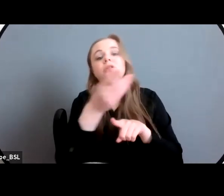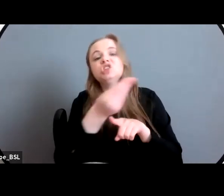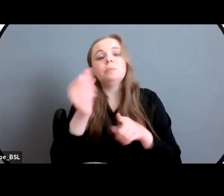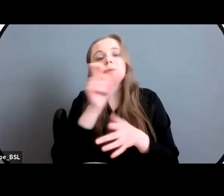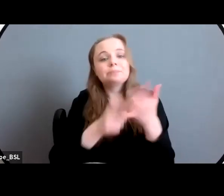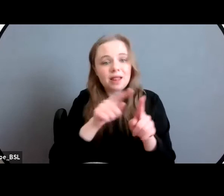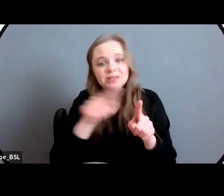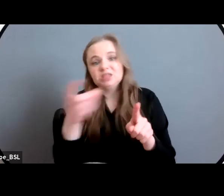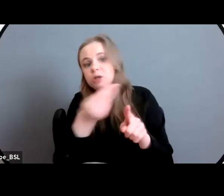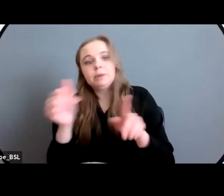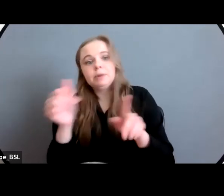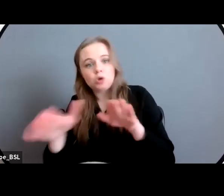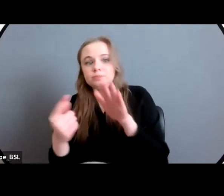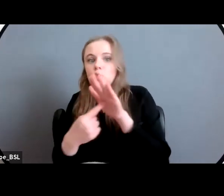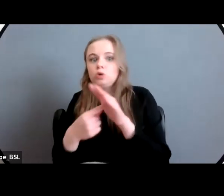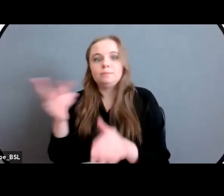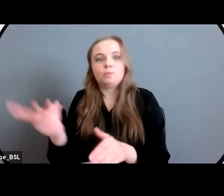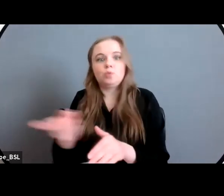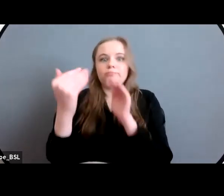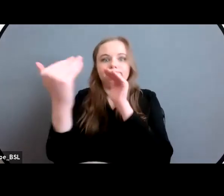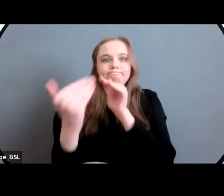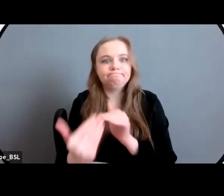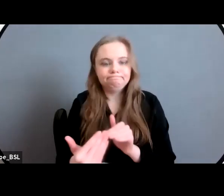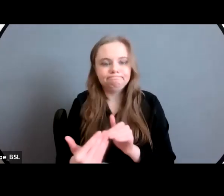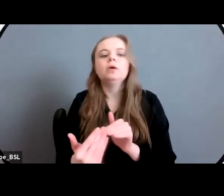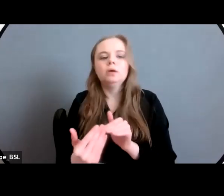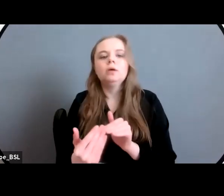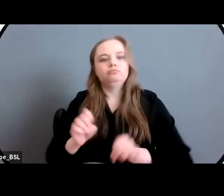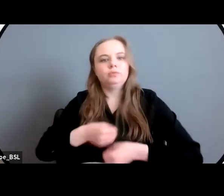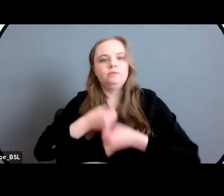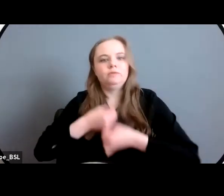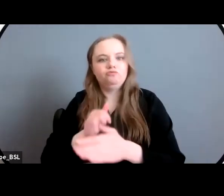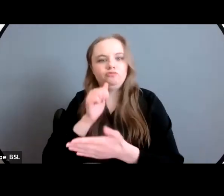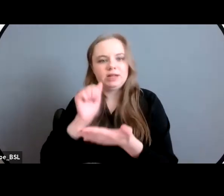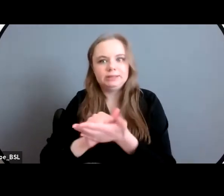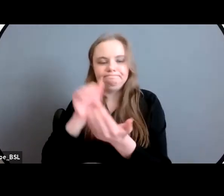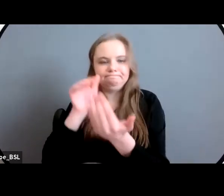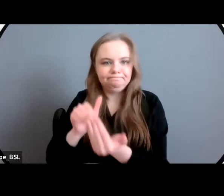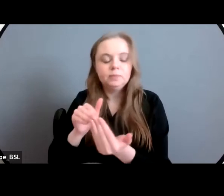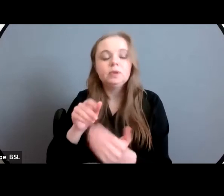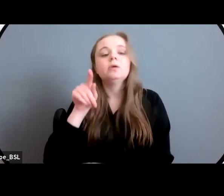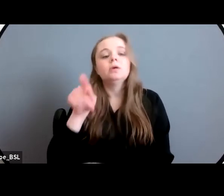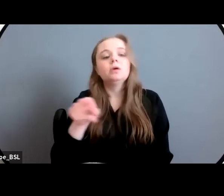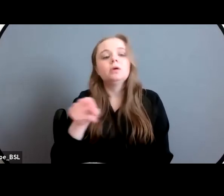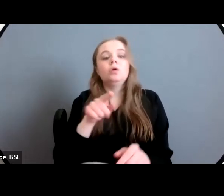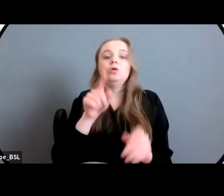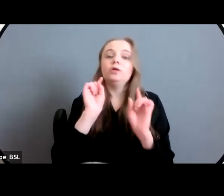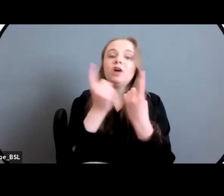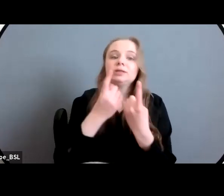to be ensuring that universities are working well with their mental health and well-being liaisons